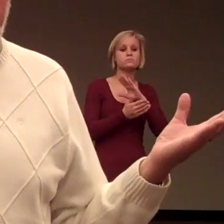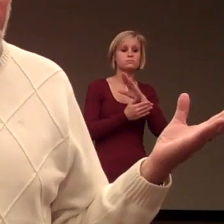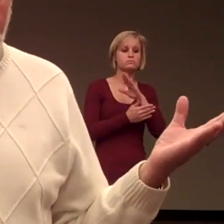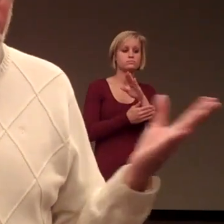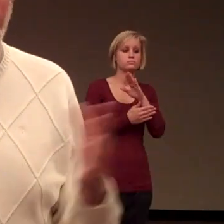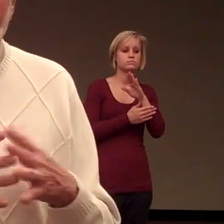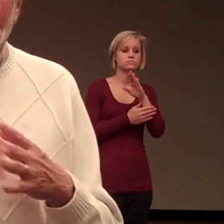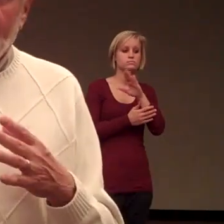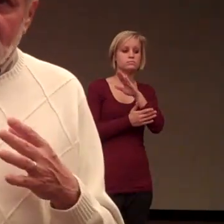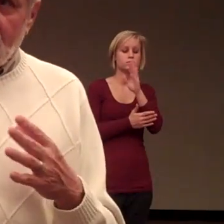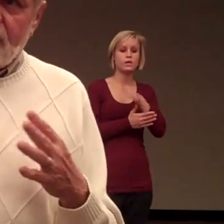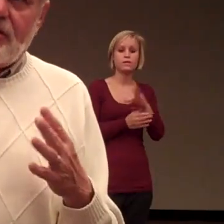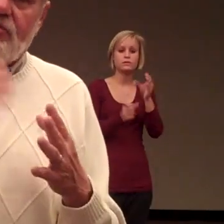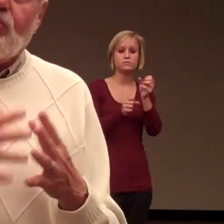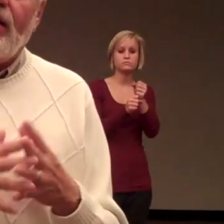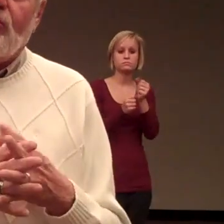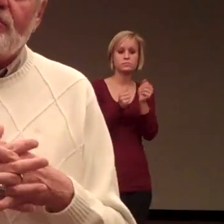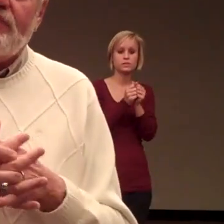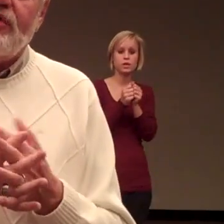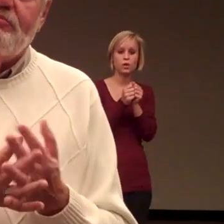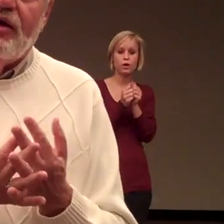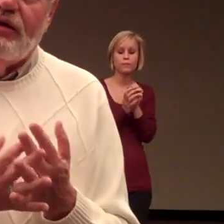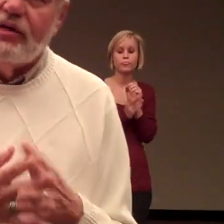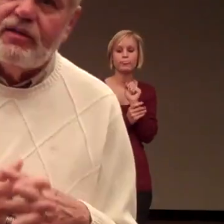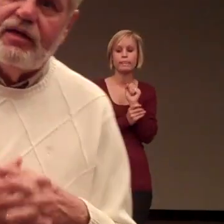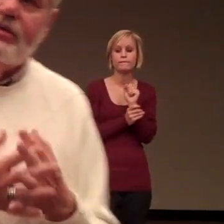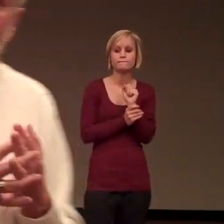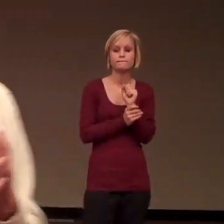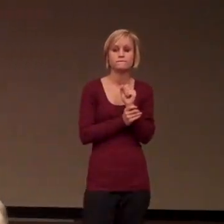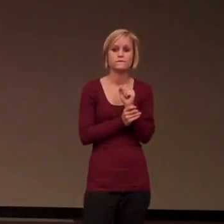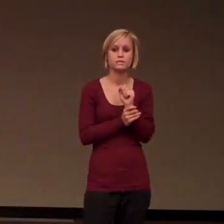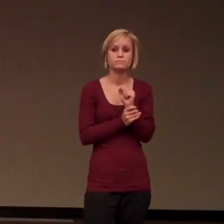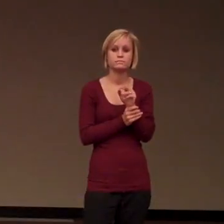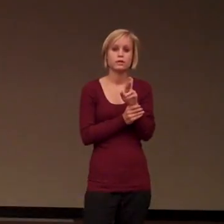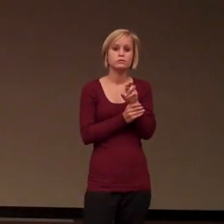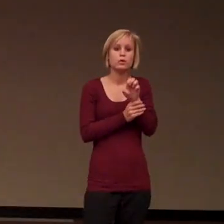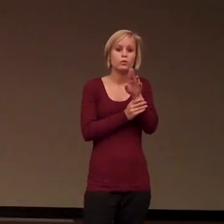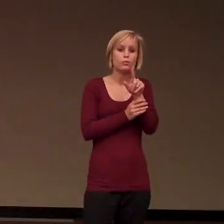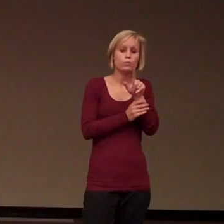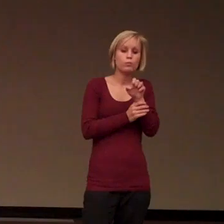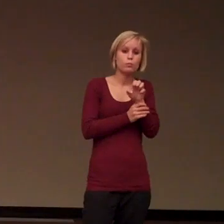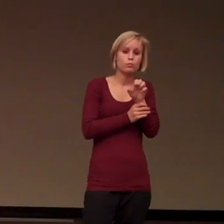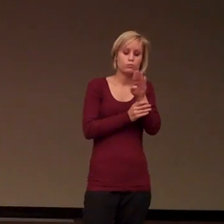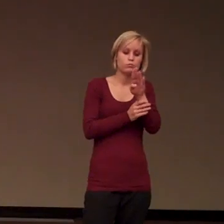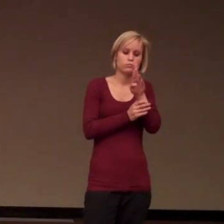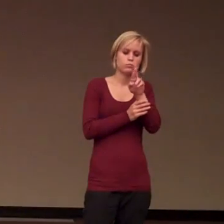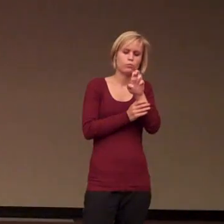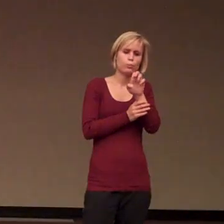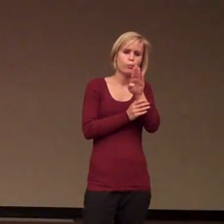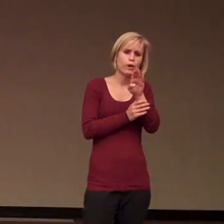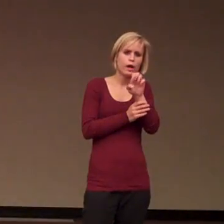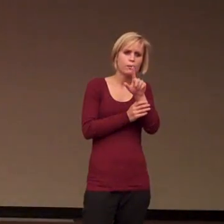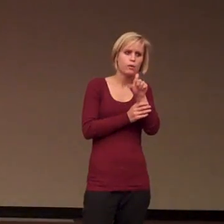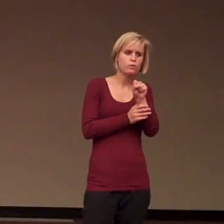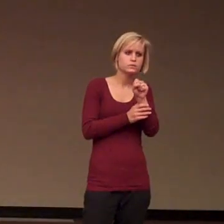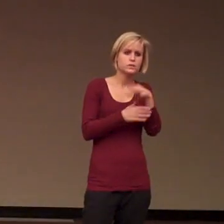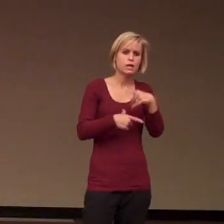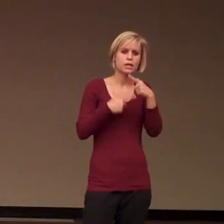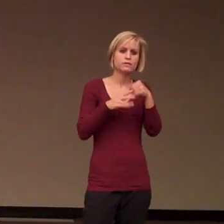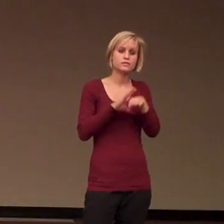was. And, you know, the rebels lived up there in Bethany. Dr.